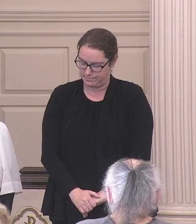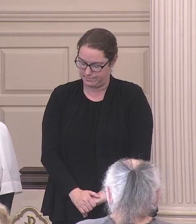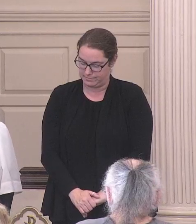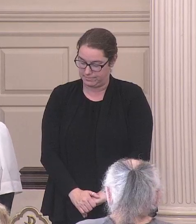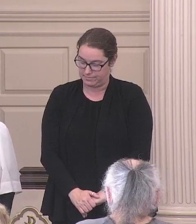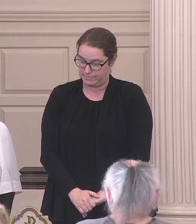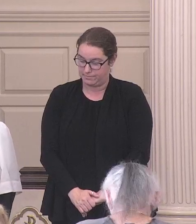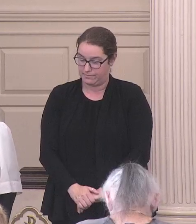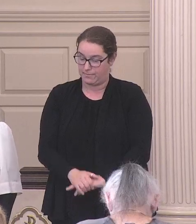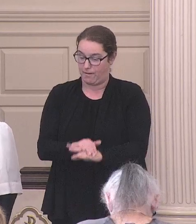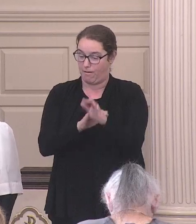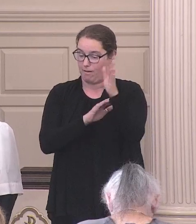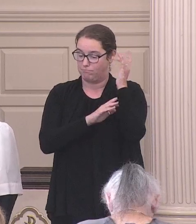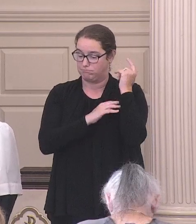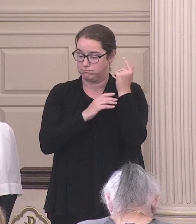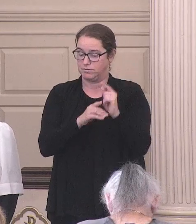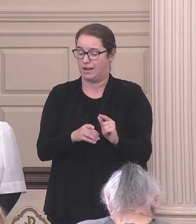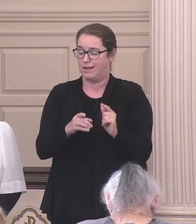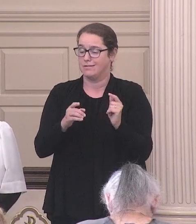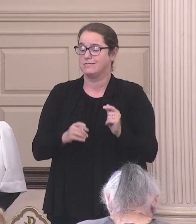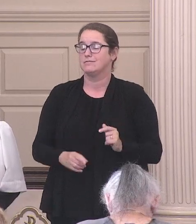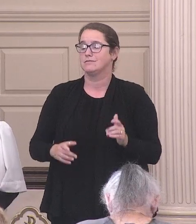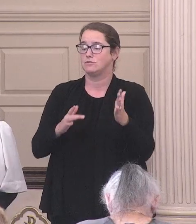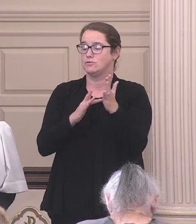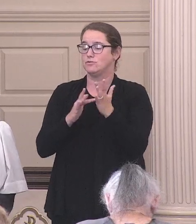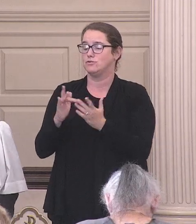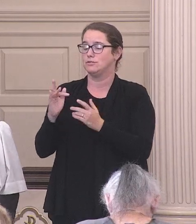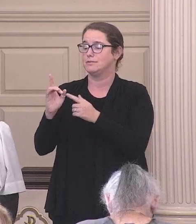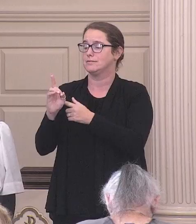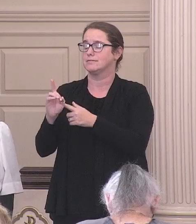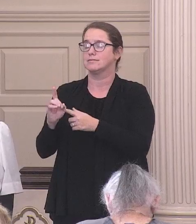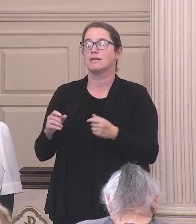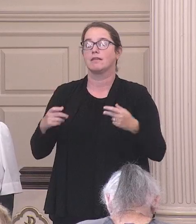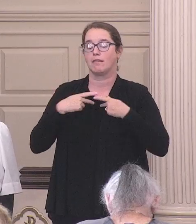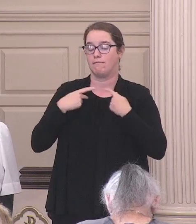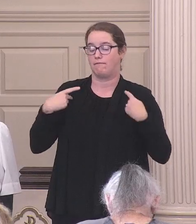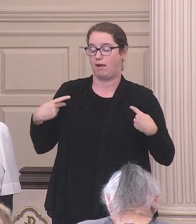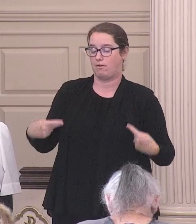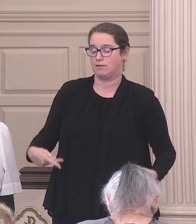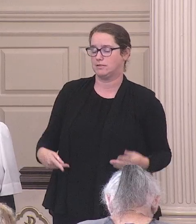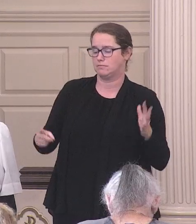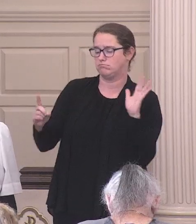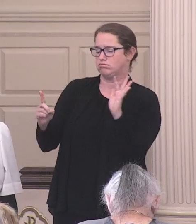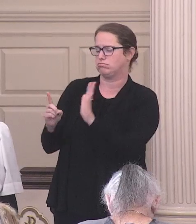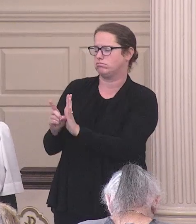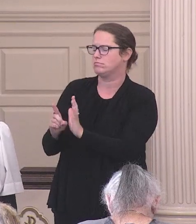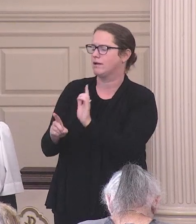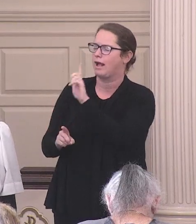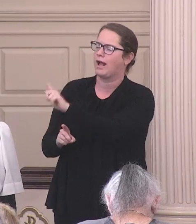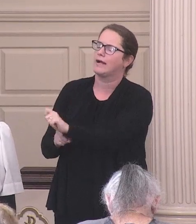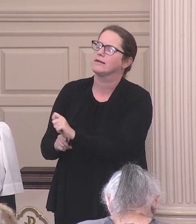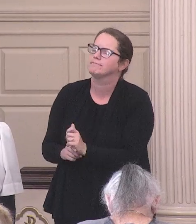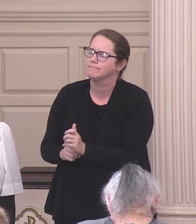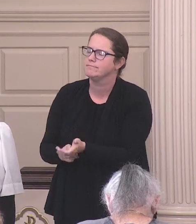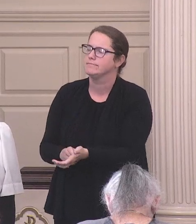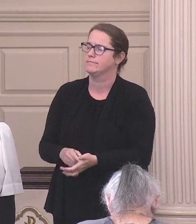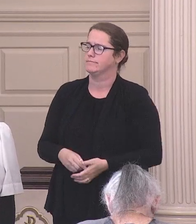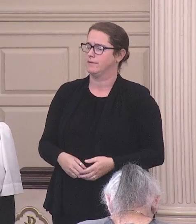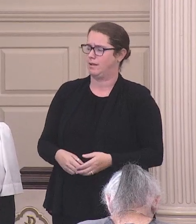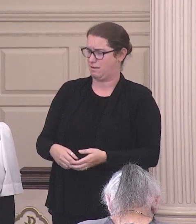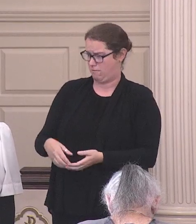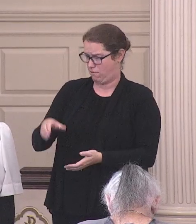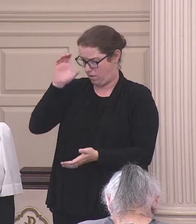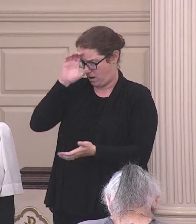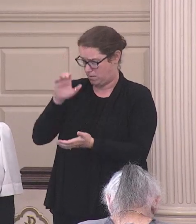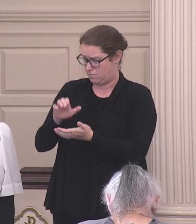The Pharisees approached Jesus and asked, "Is it lawful for a husband to divorce his